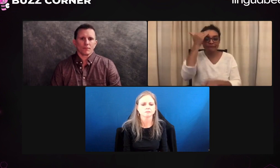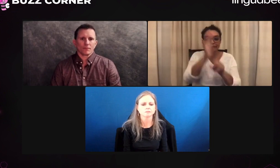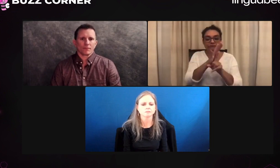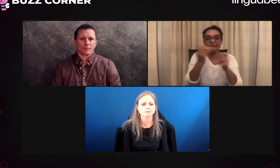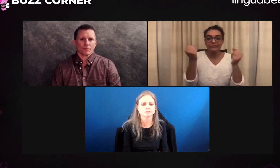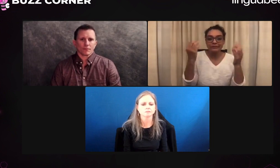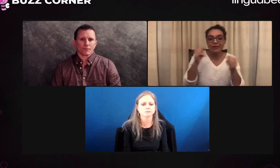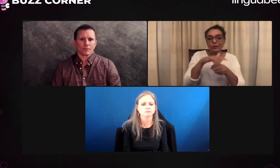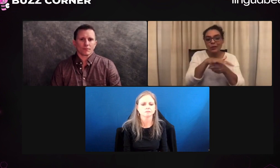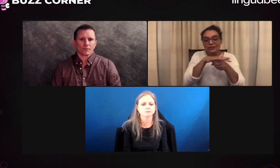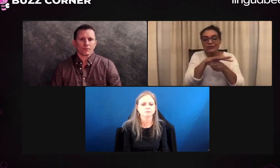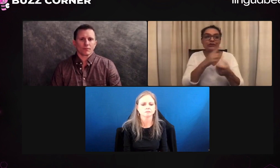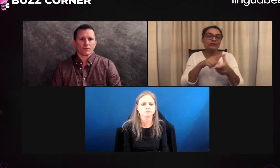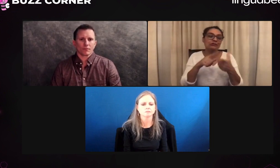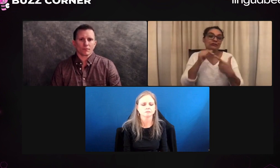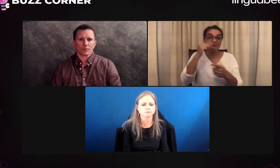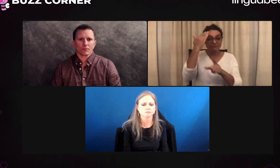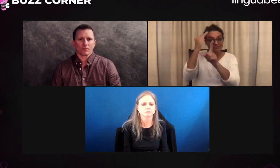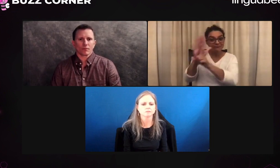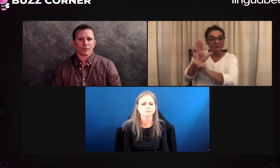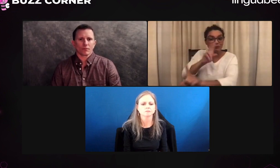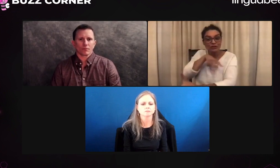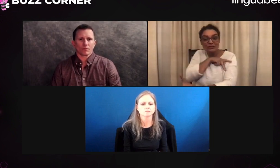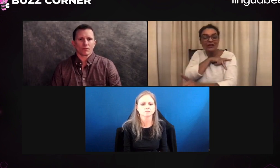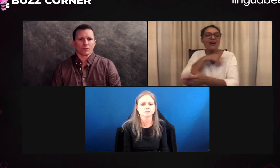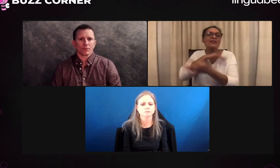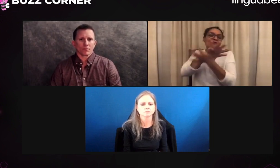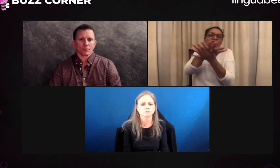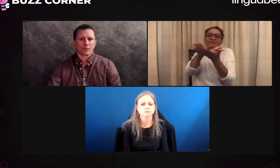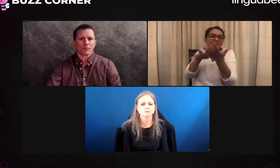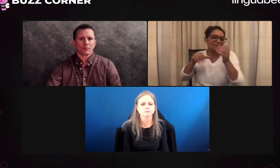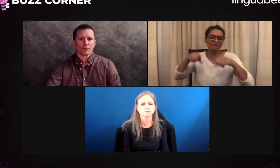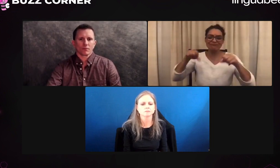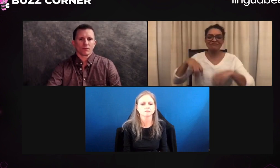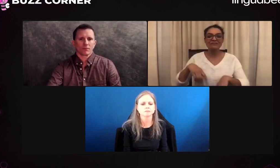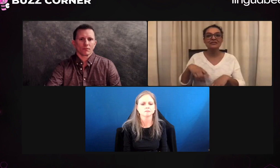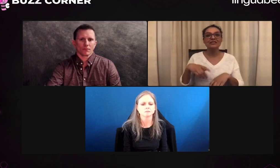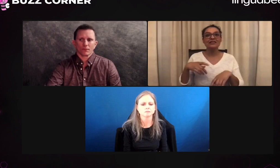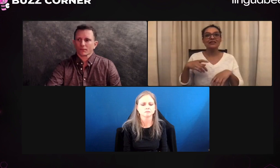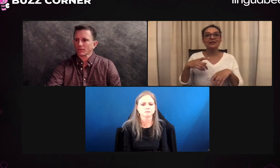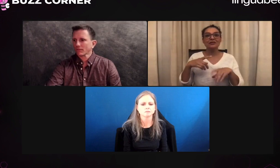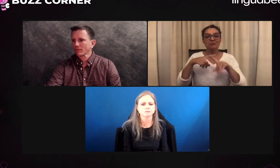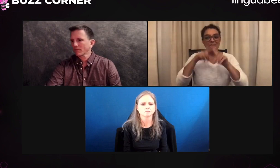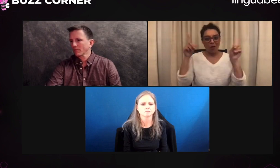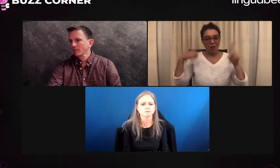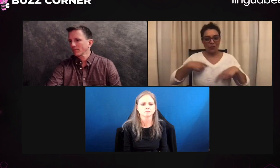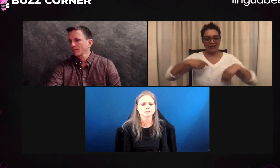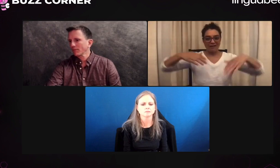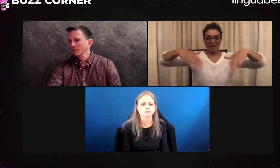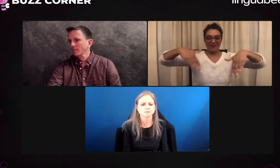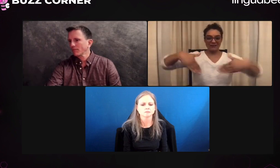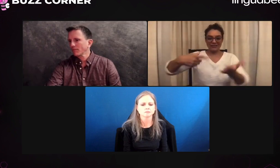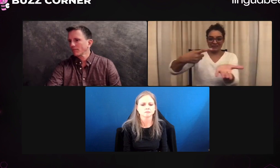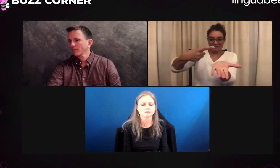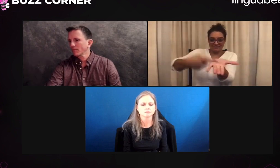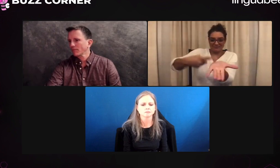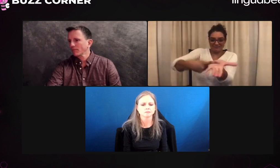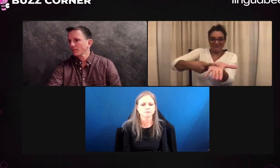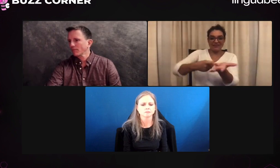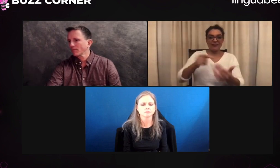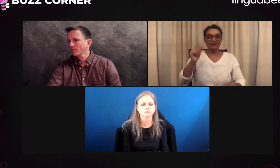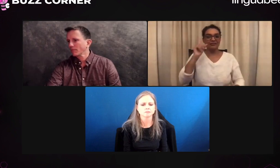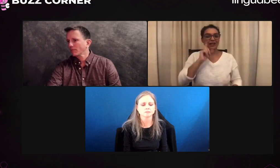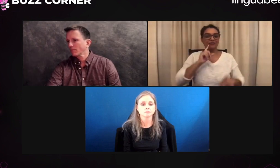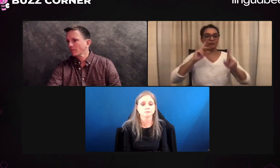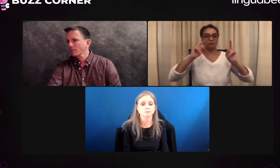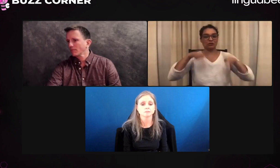interpreter, where the interpreter doesn't know enough of that background or have that skill set, and it may be based on